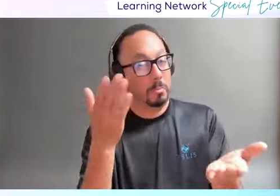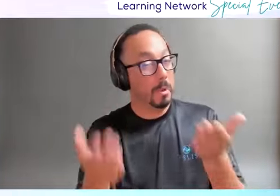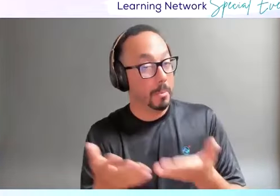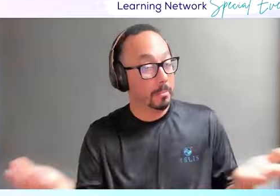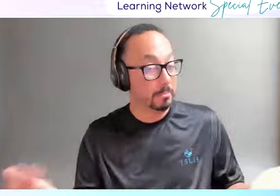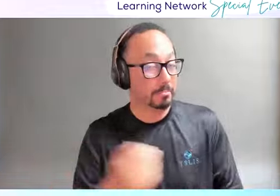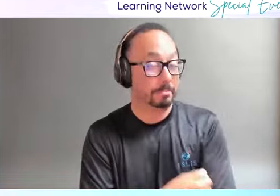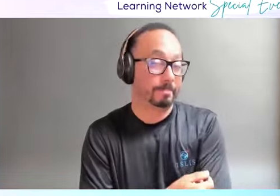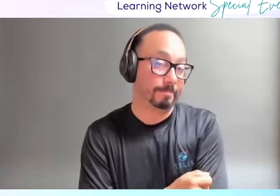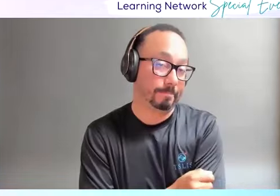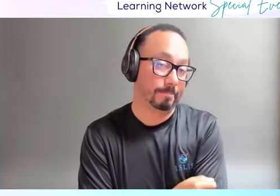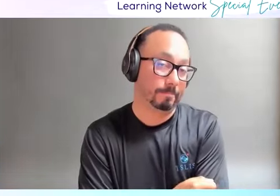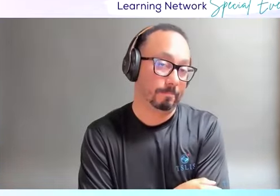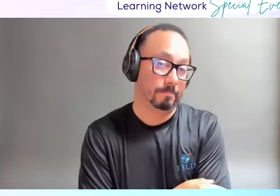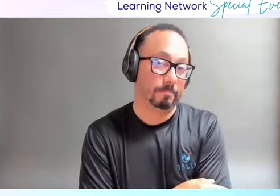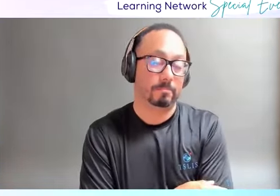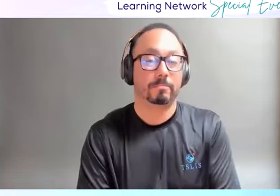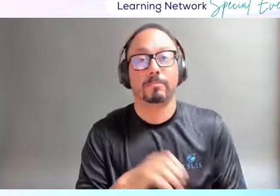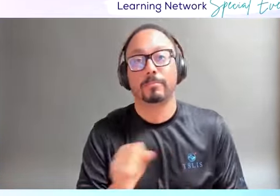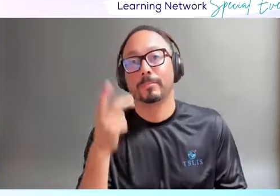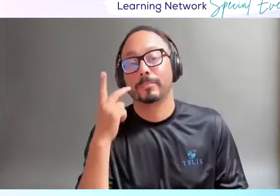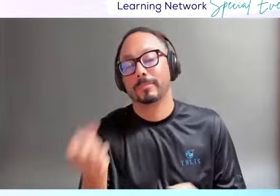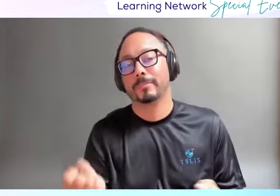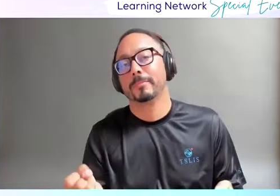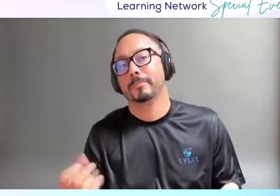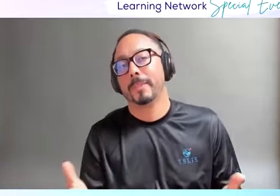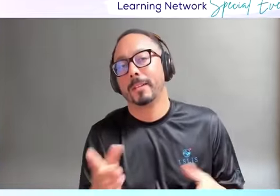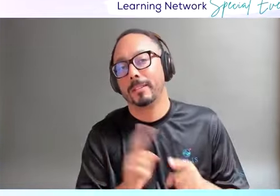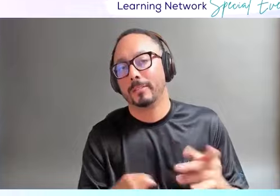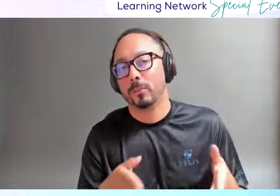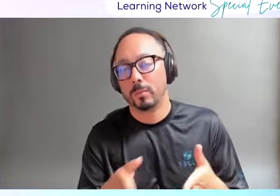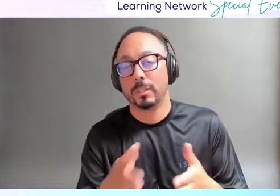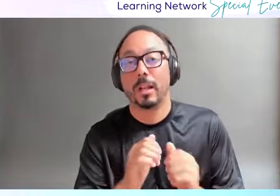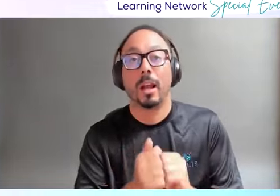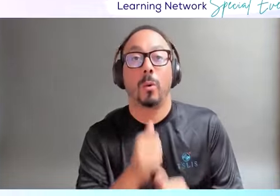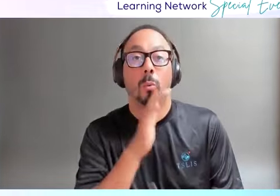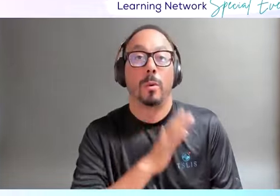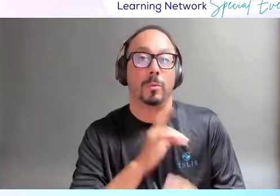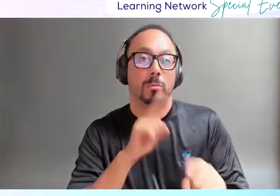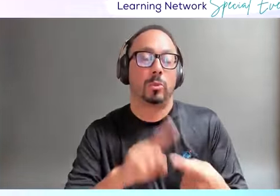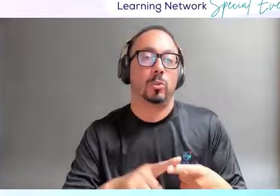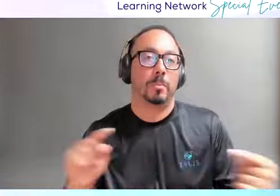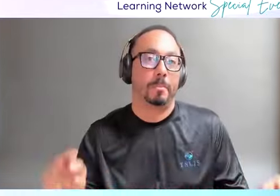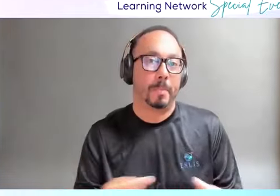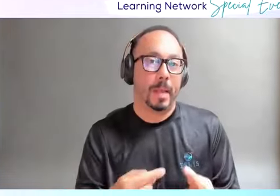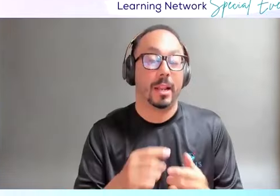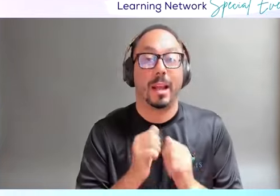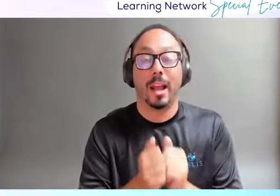you've seen already, that women respond to pain by self-medicating or by receiving